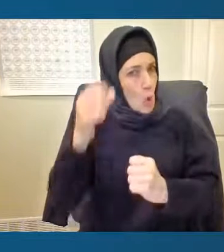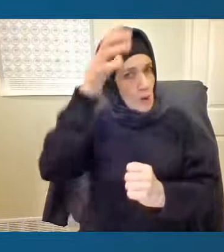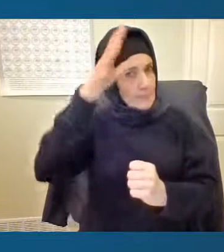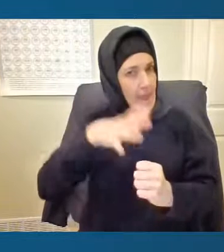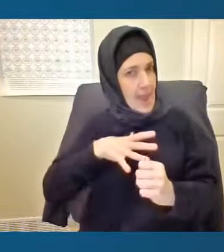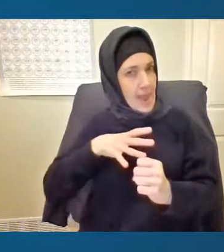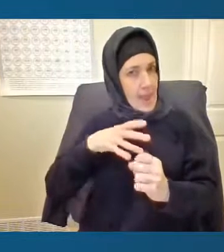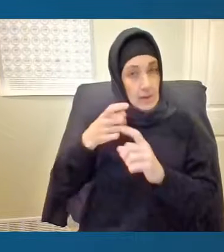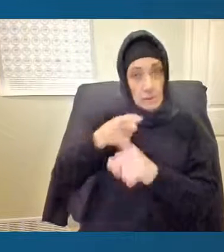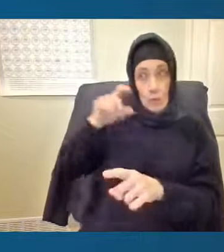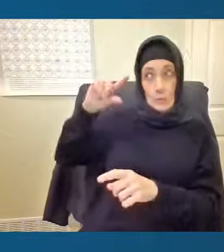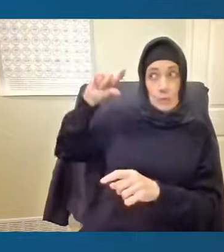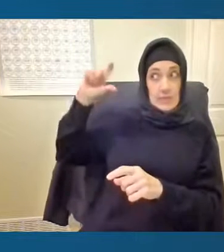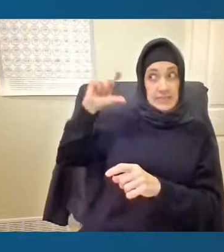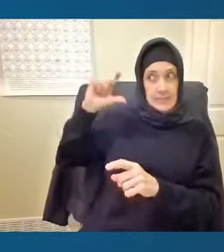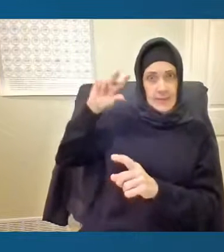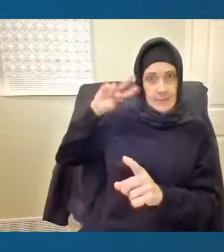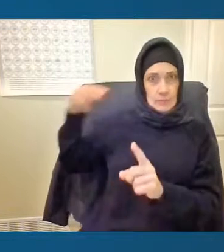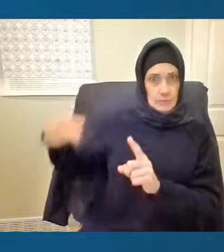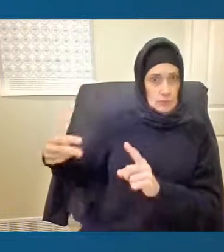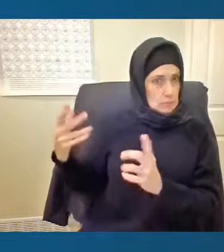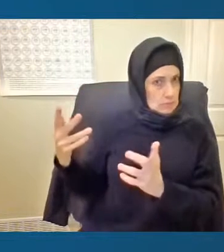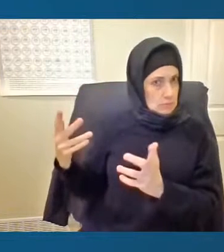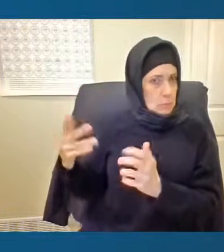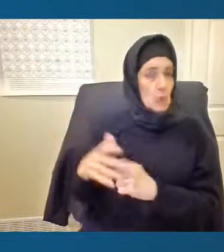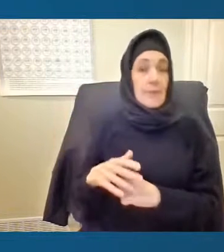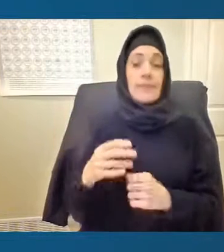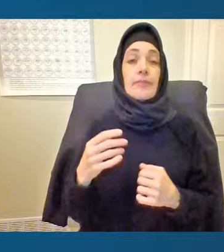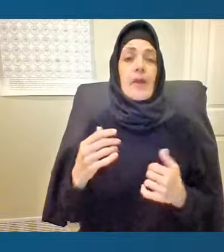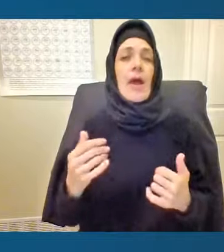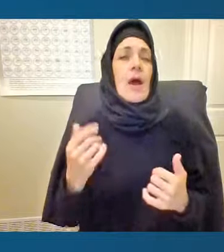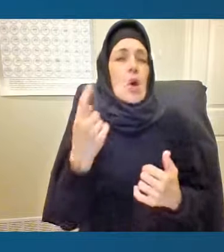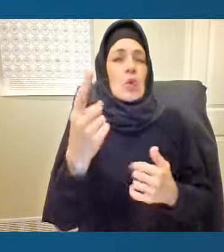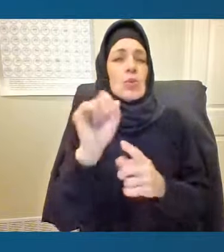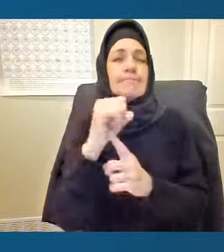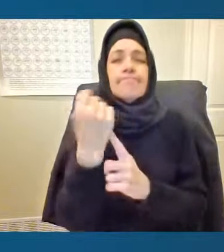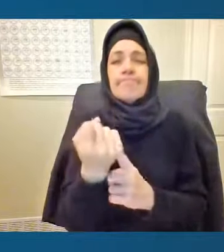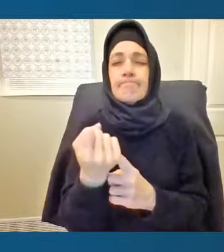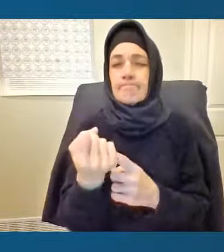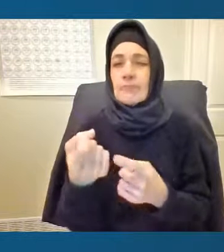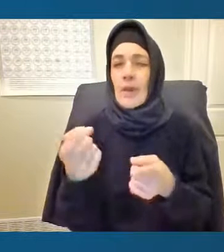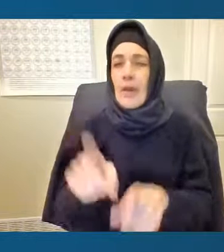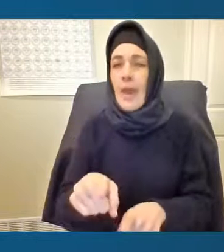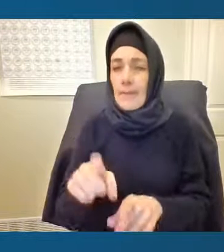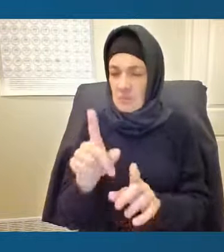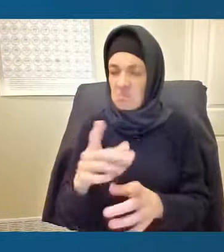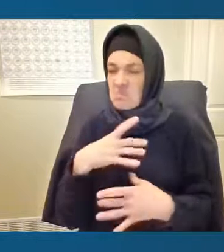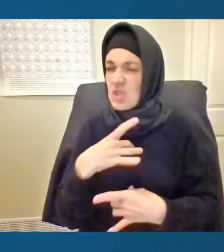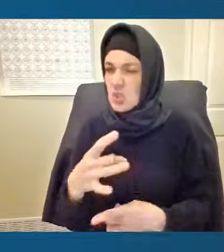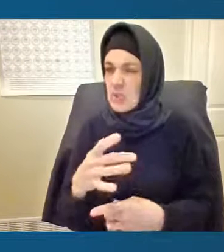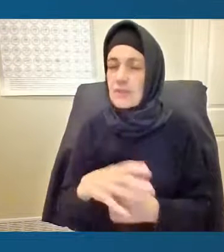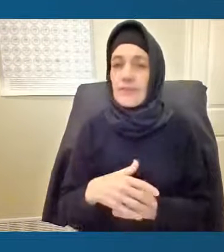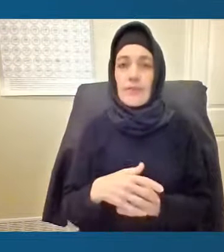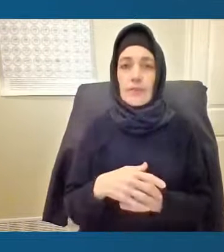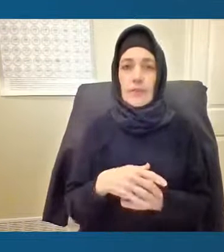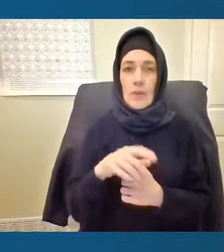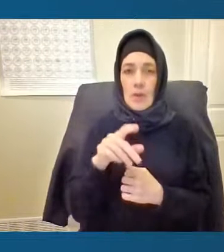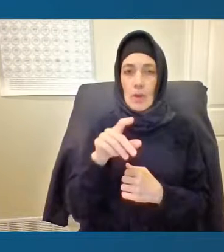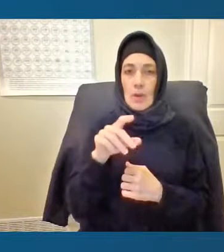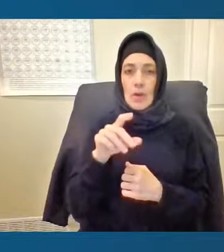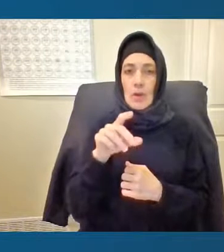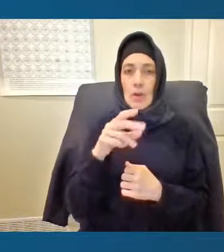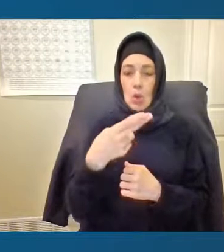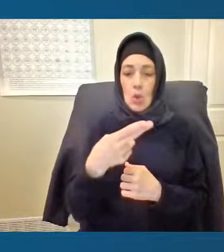Islamic paradigm? So there's this one incident that is really interesting. Hudhaifa, listen to this